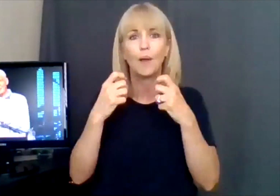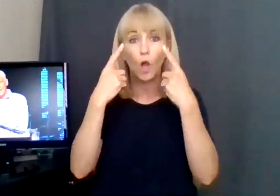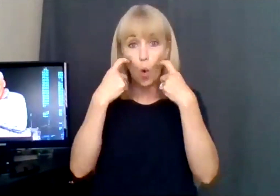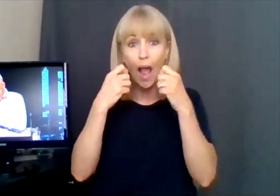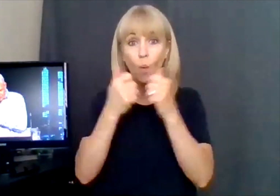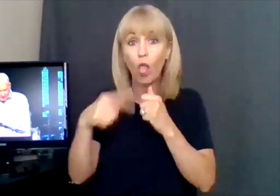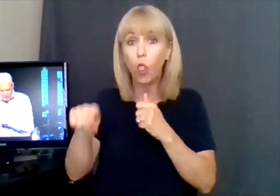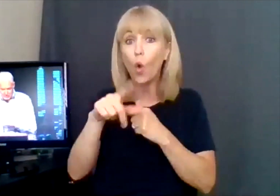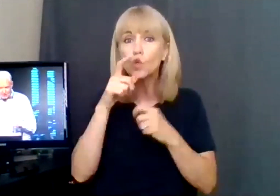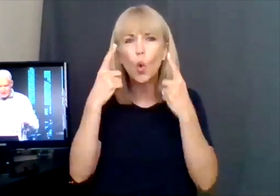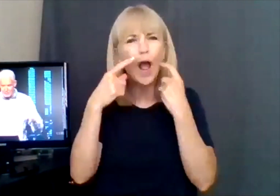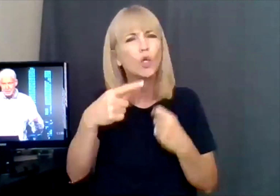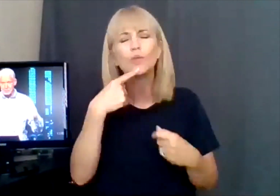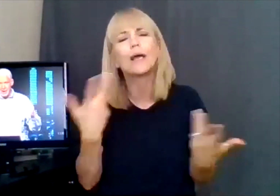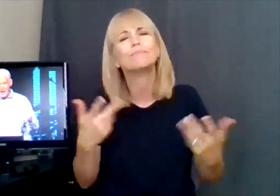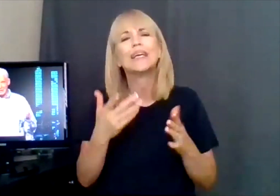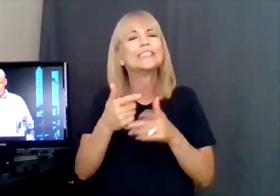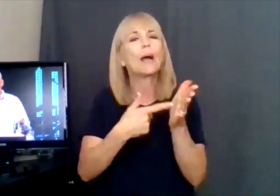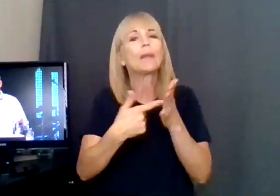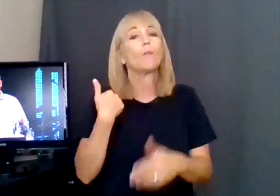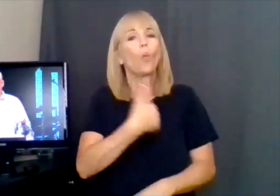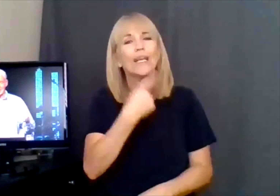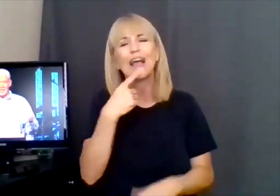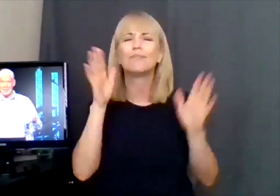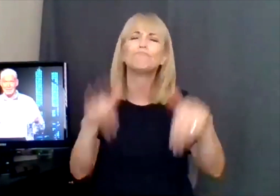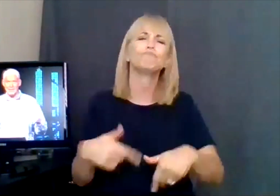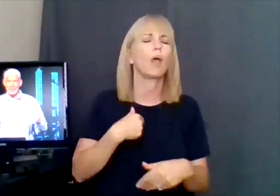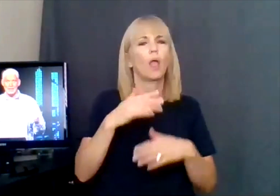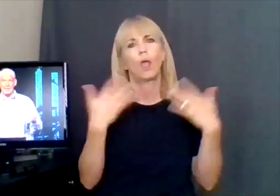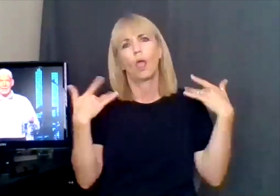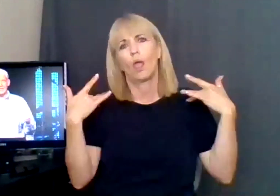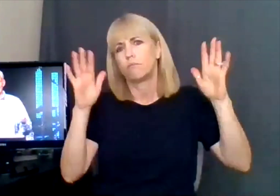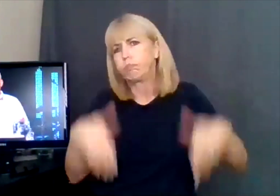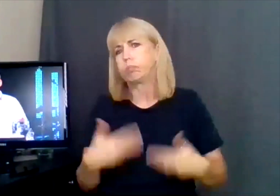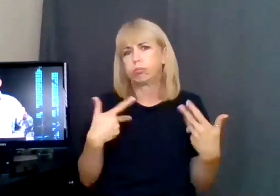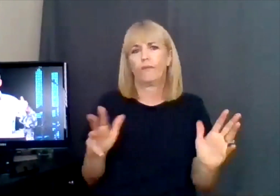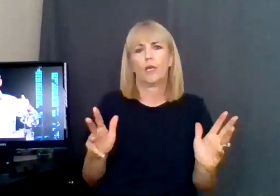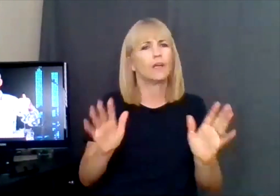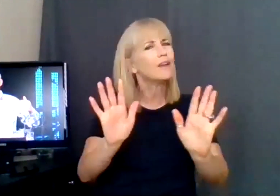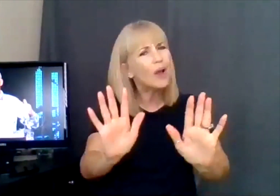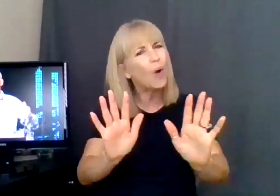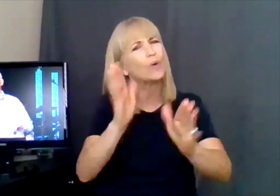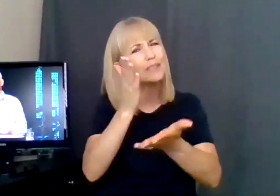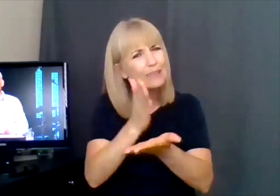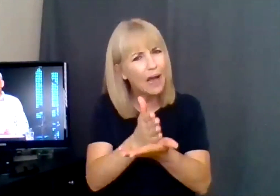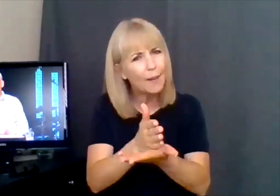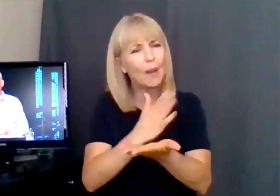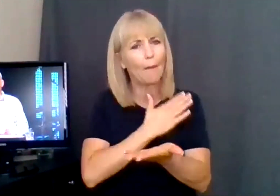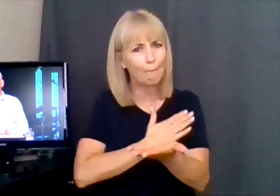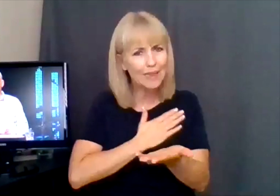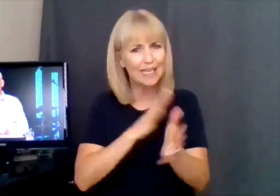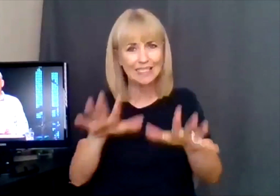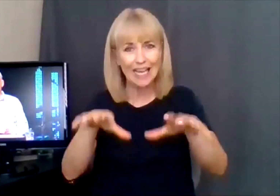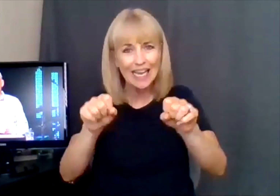says, I'm done, I'm over, I moved on, but can we just pause a little bit? And today, can we just say there are people around us who are in great